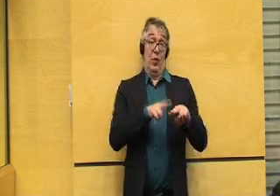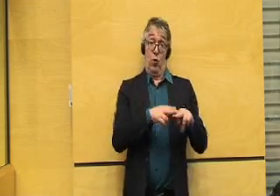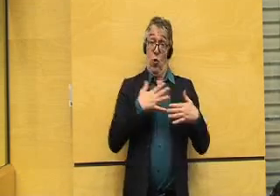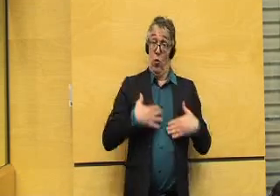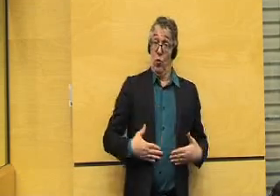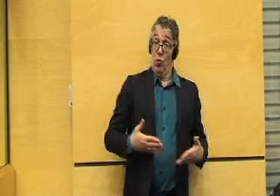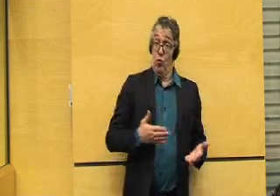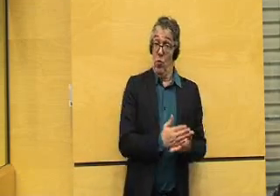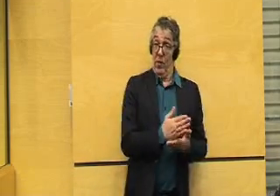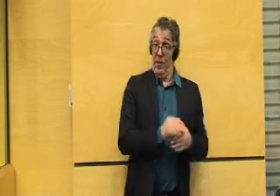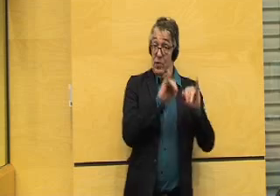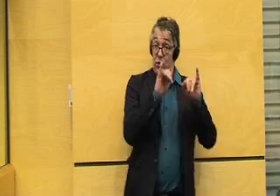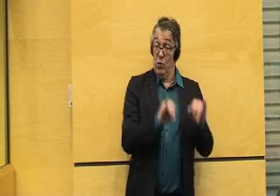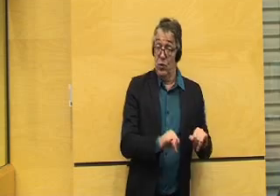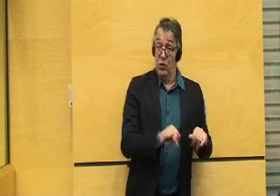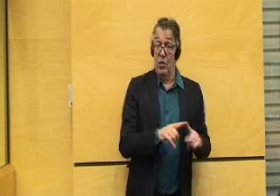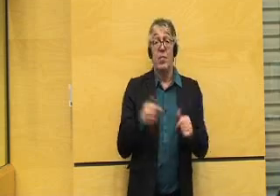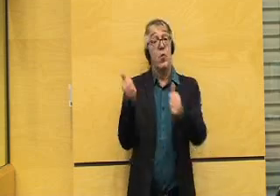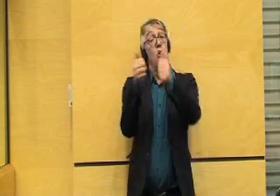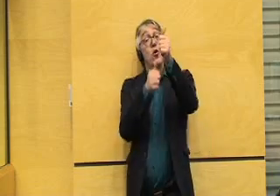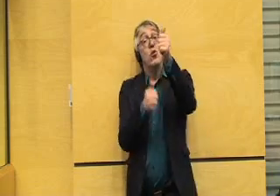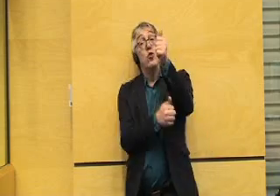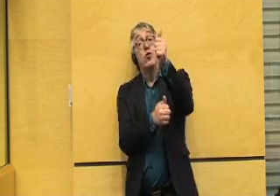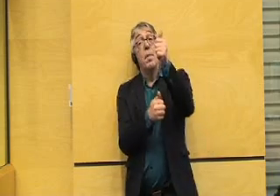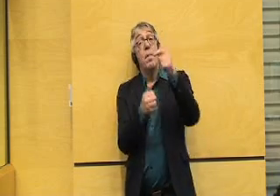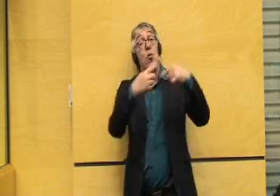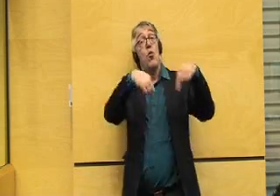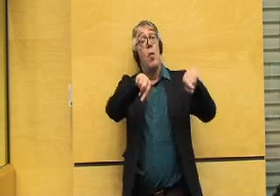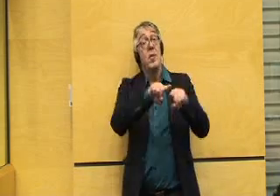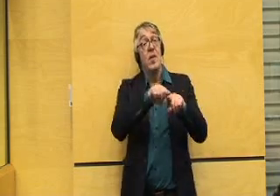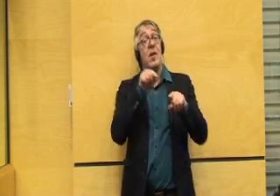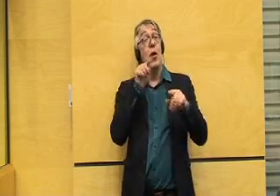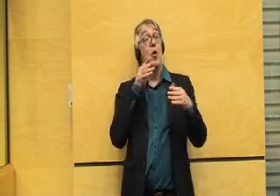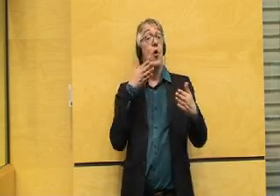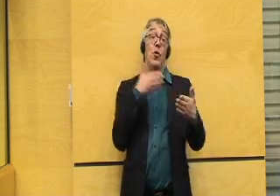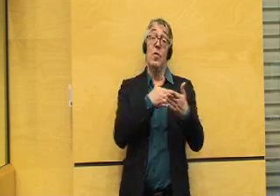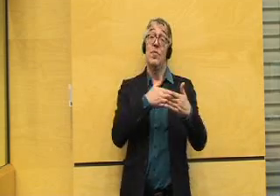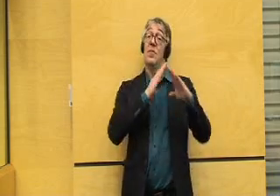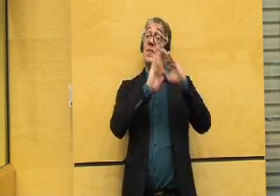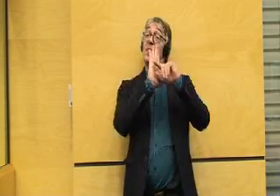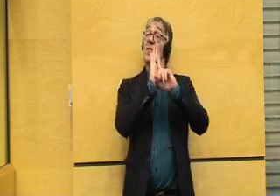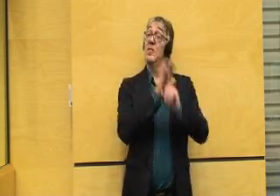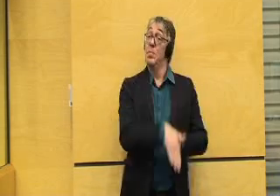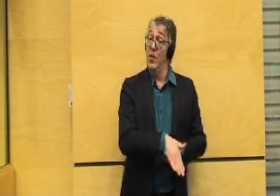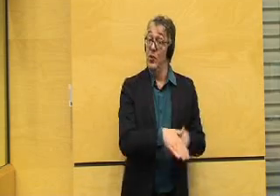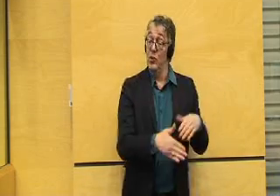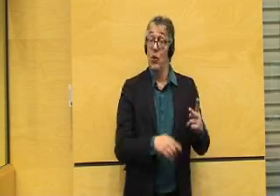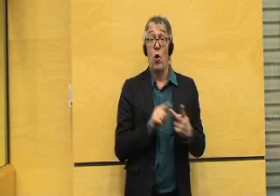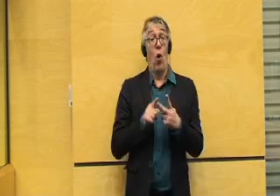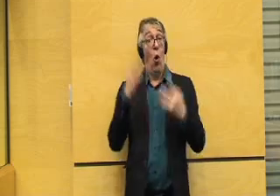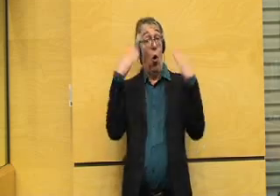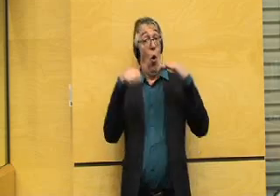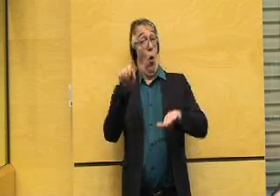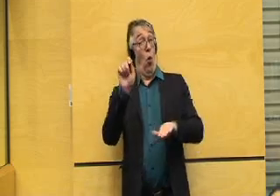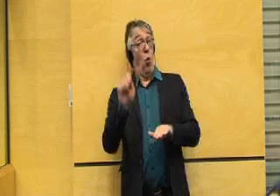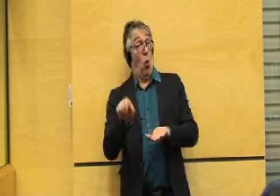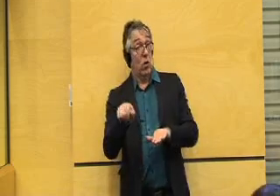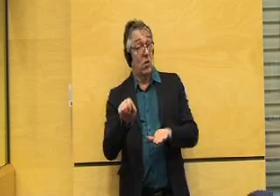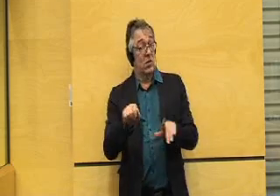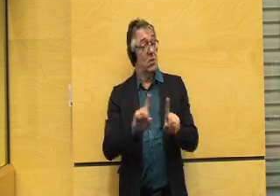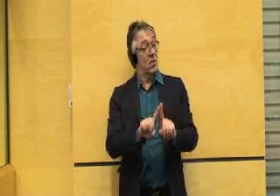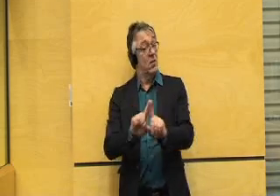by the Subcommittee on Elimination of Unfair Discrimination Against Persons with Disabilities, various courts, civil courts, administrative